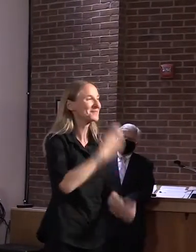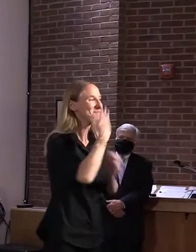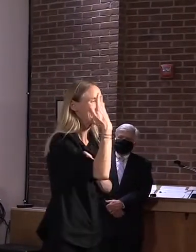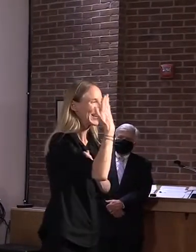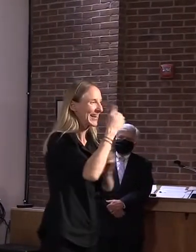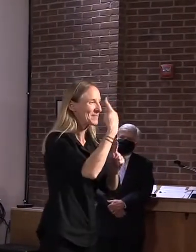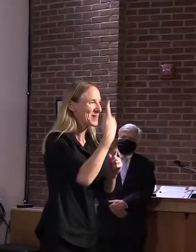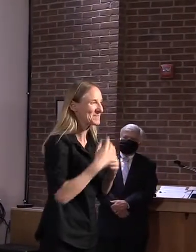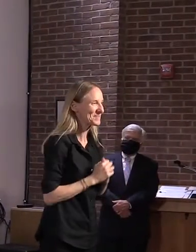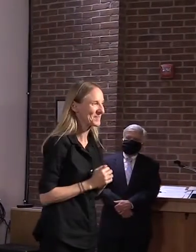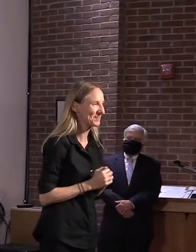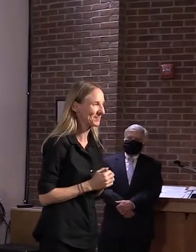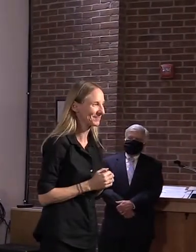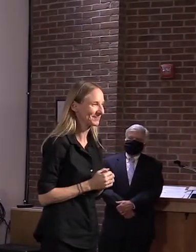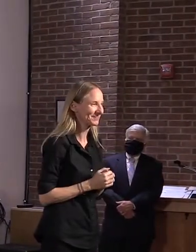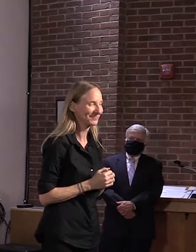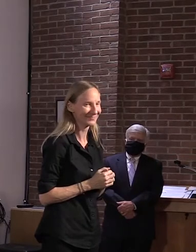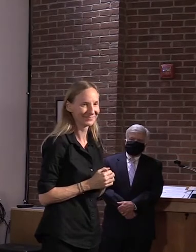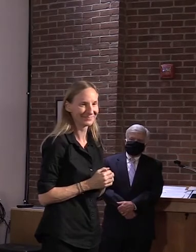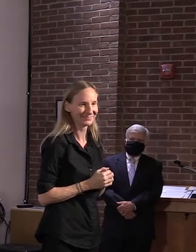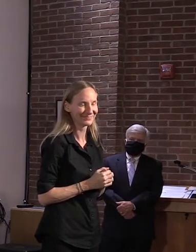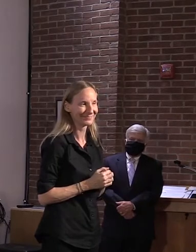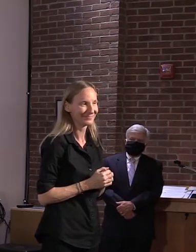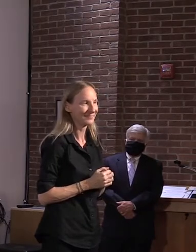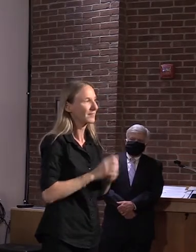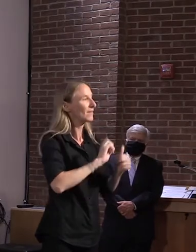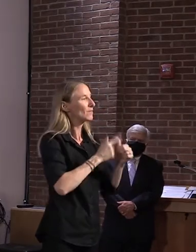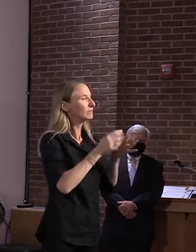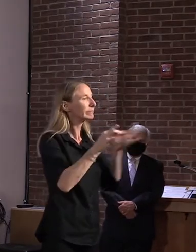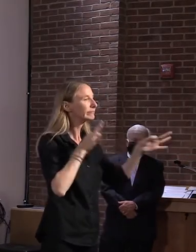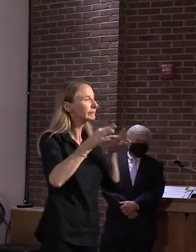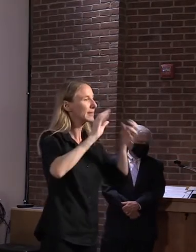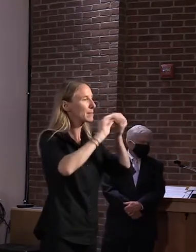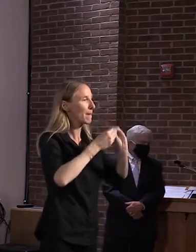Morning, everyone. I'm going to begin with the numbers.